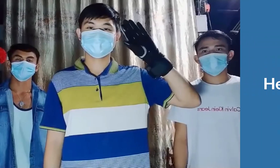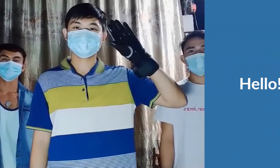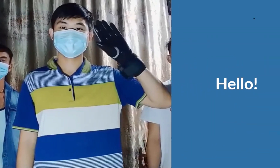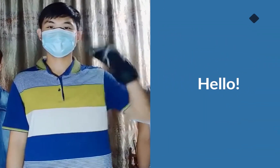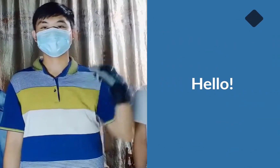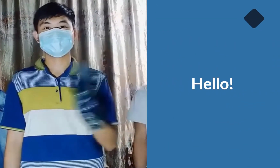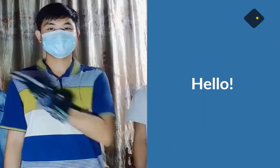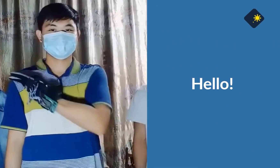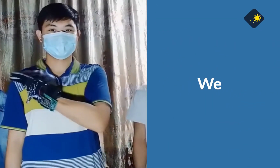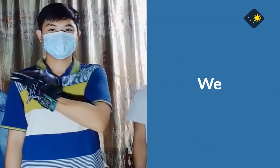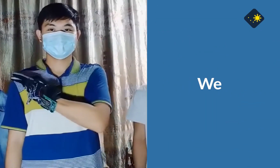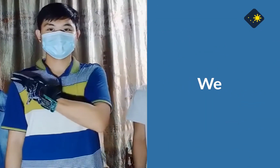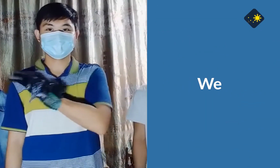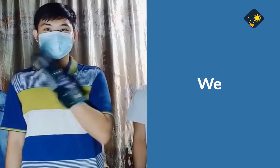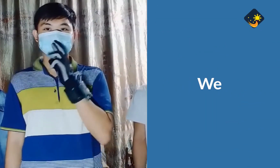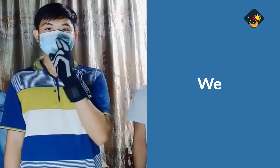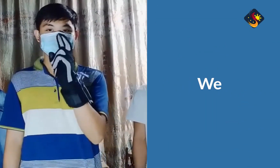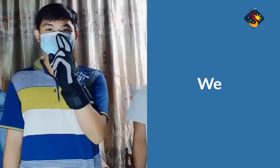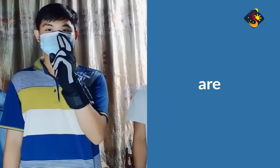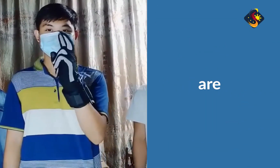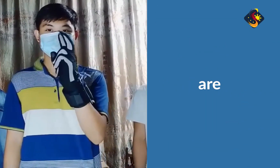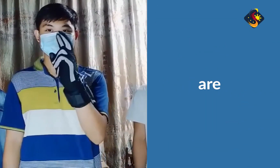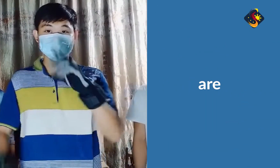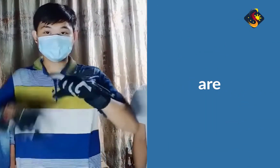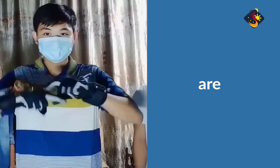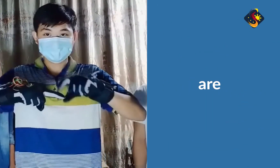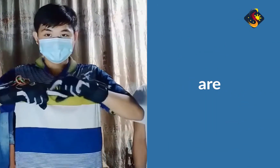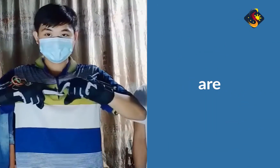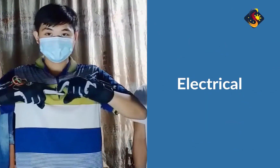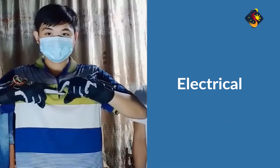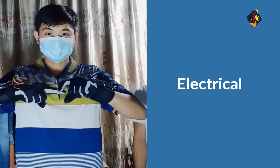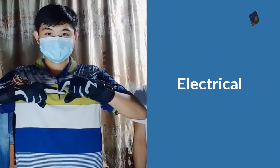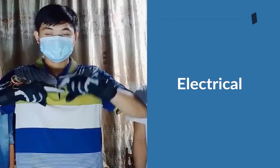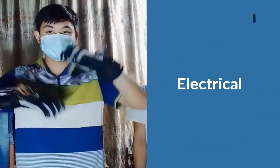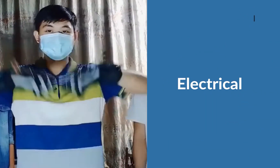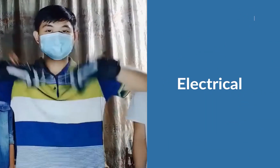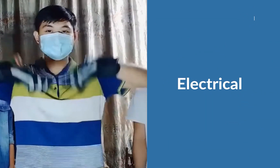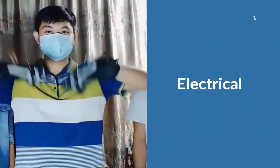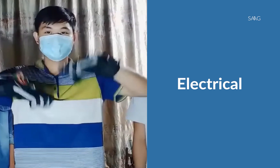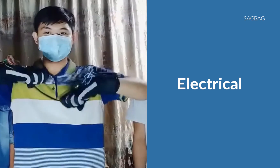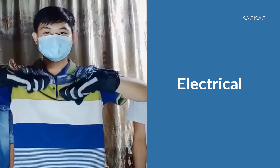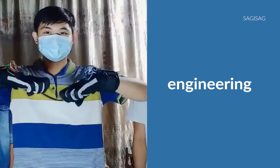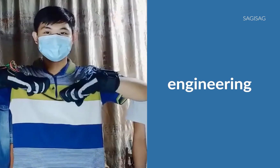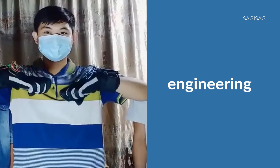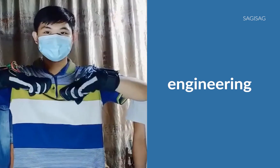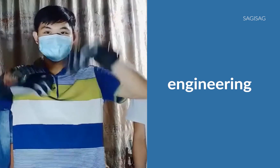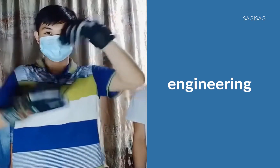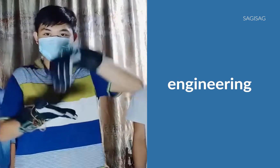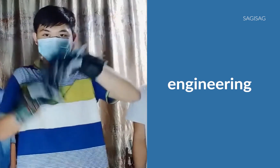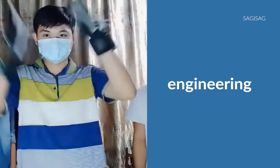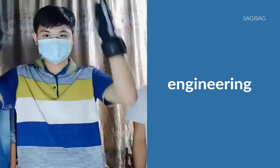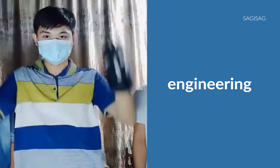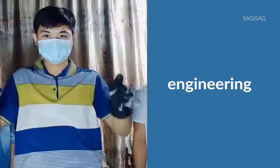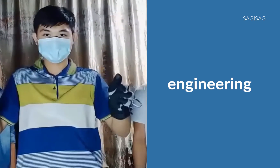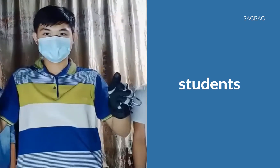Hello. We are electrical engineering